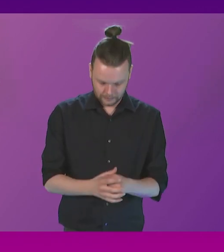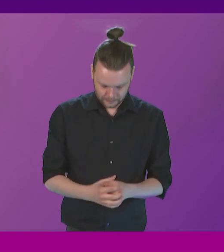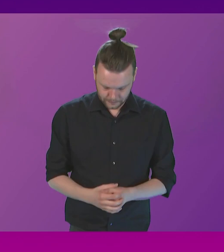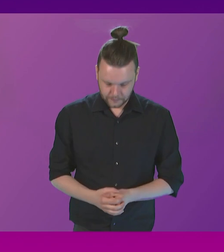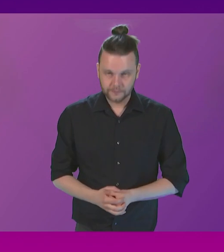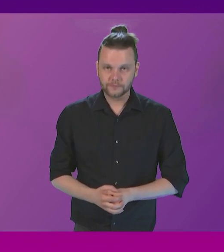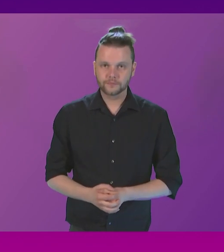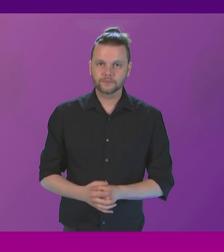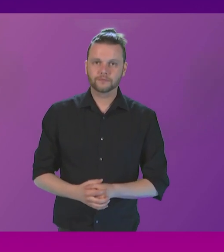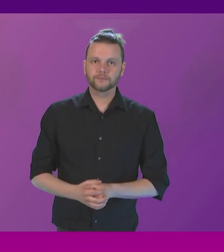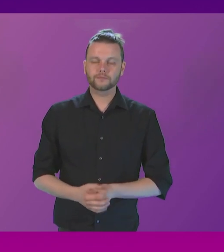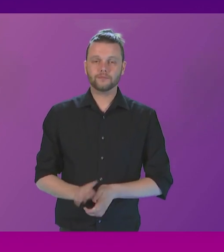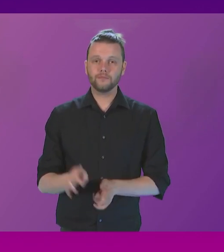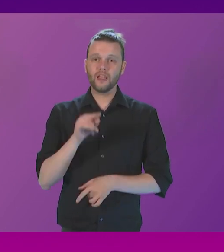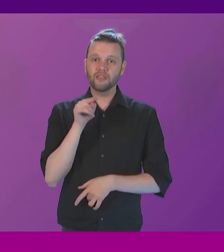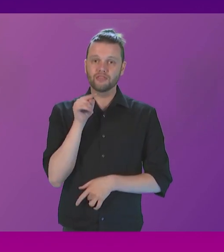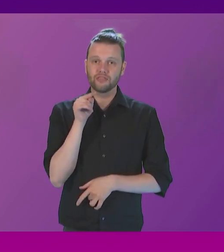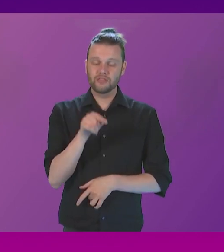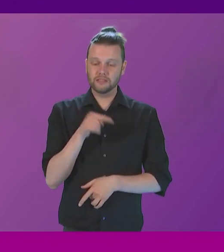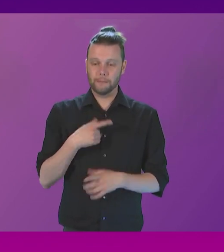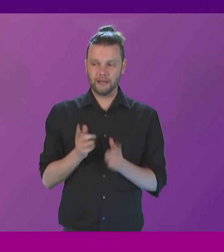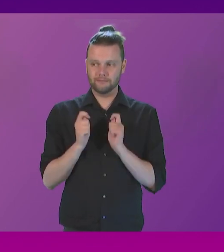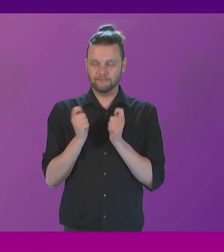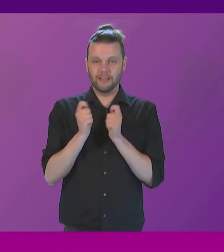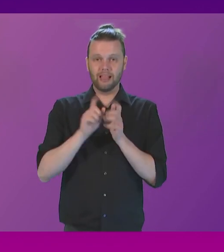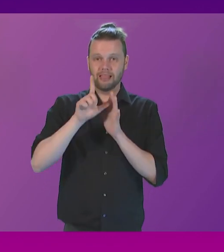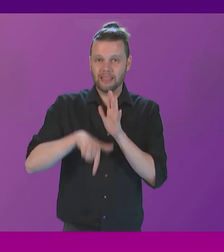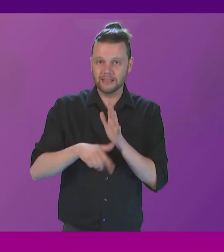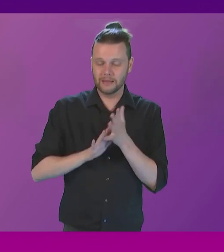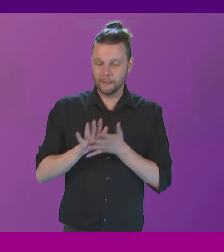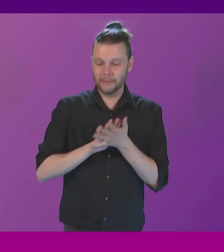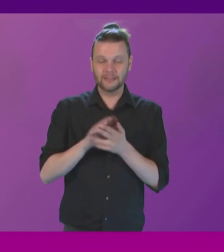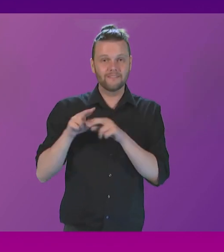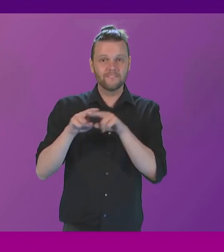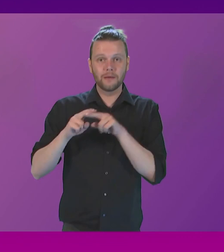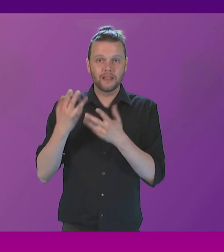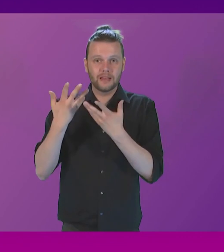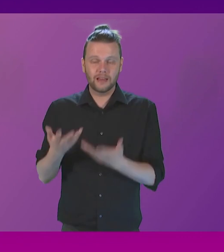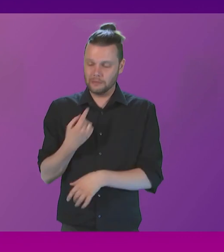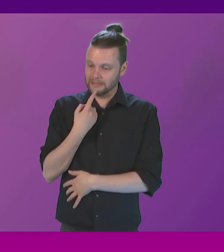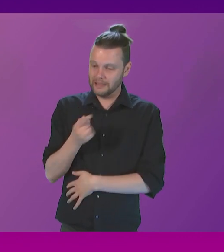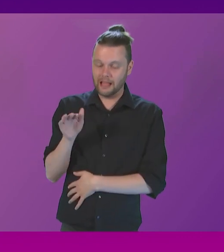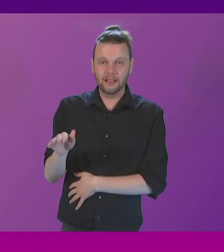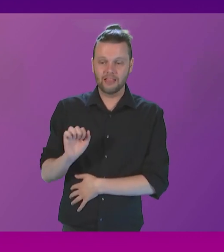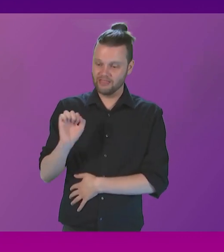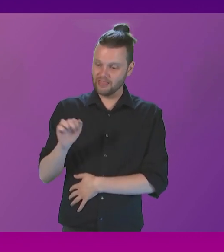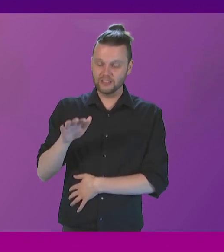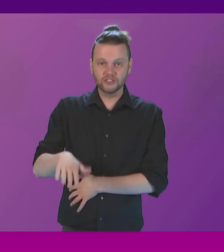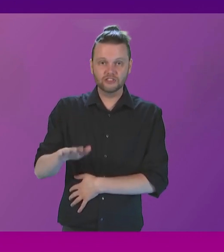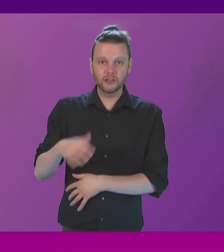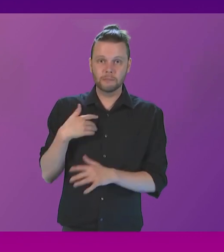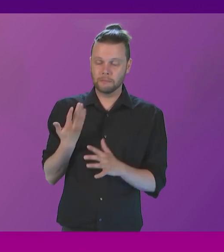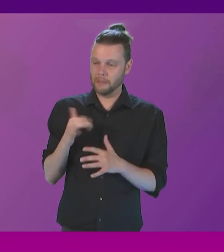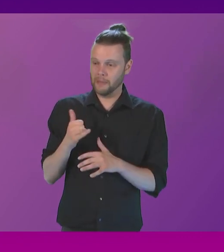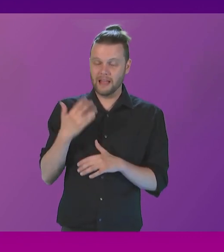This was rectified so late that families have now been told that their children may not